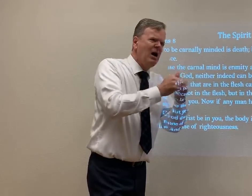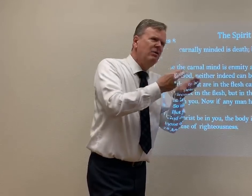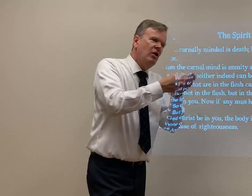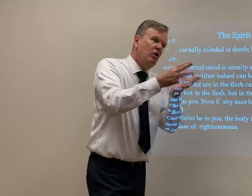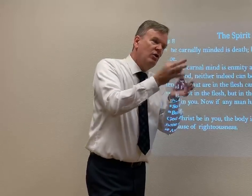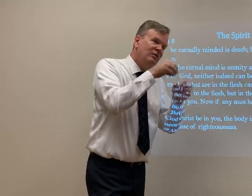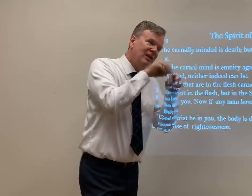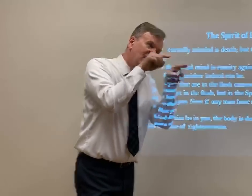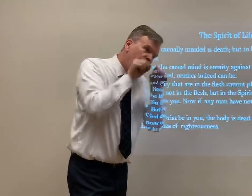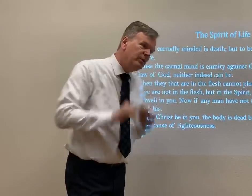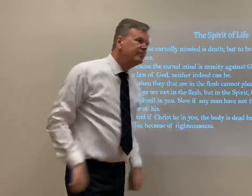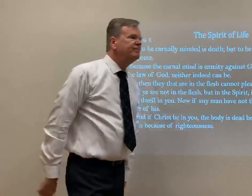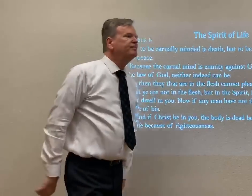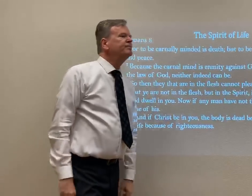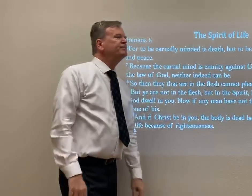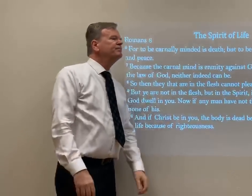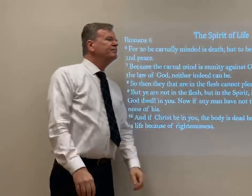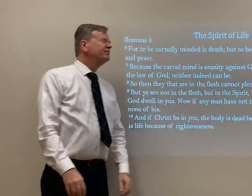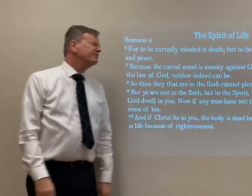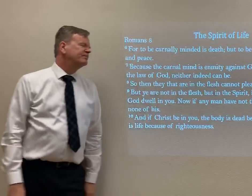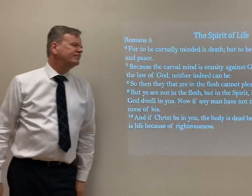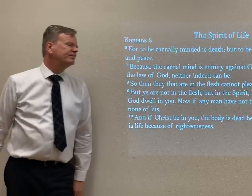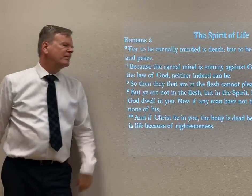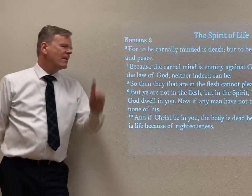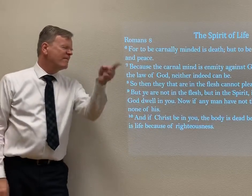in you. How is that done? That's done through the Holy Ghost.